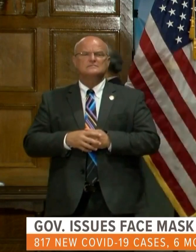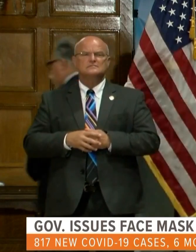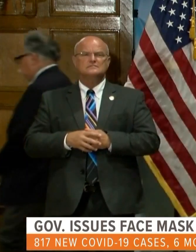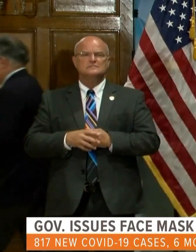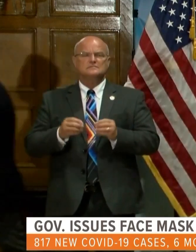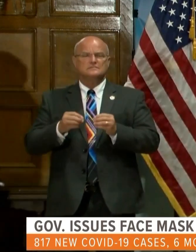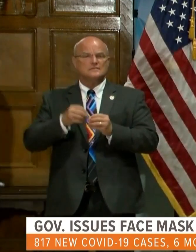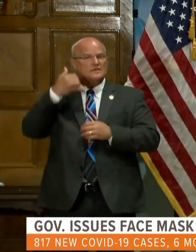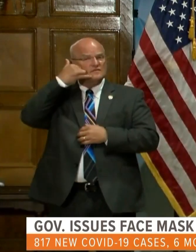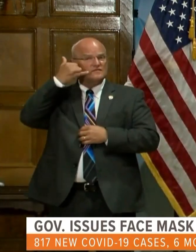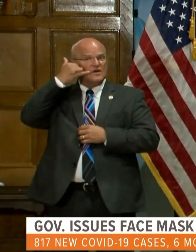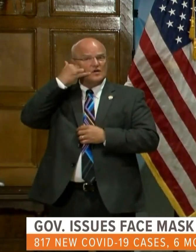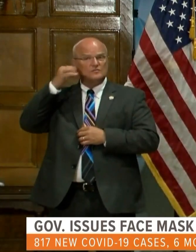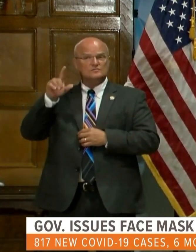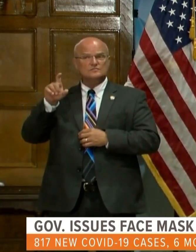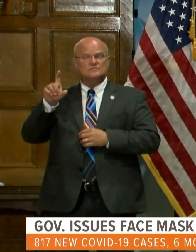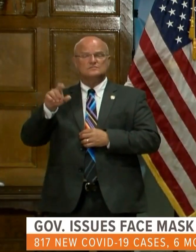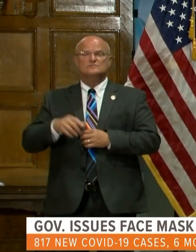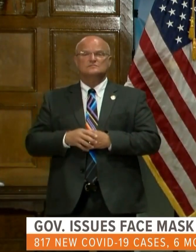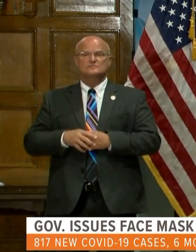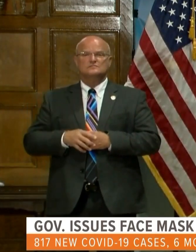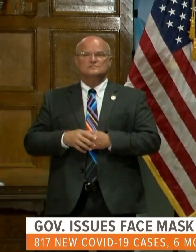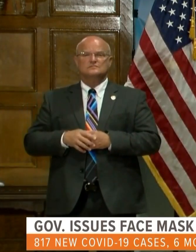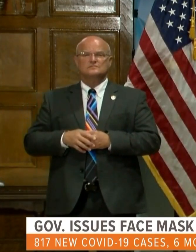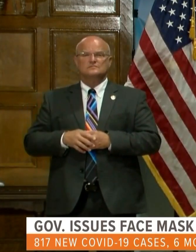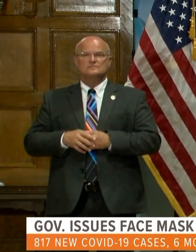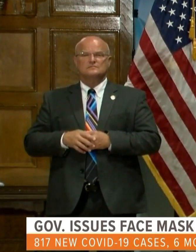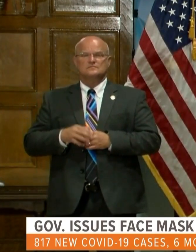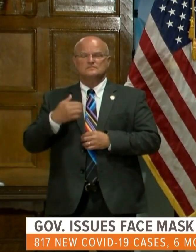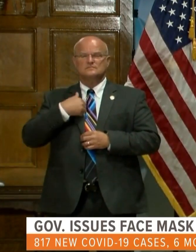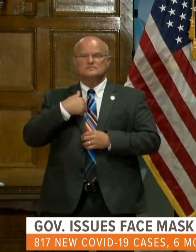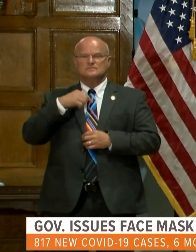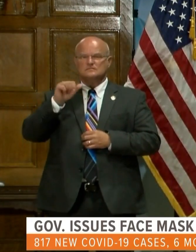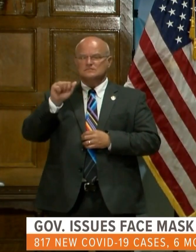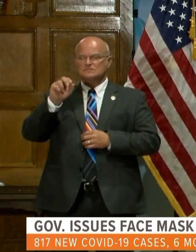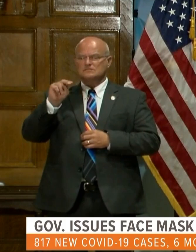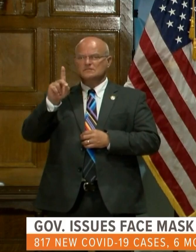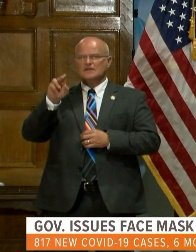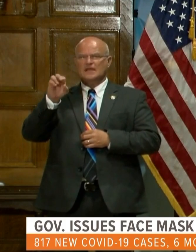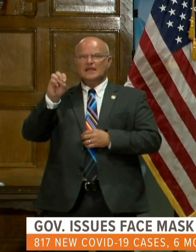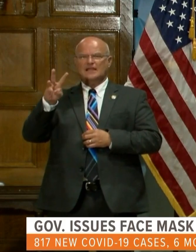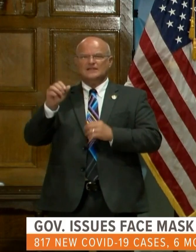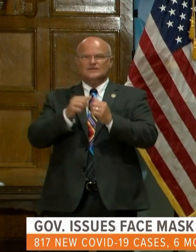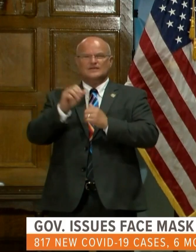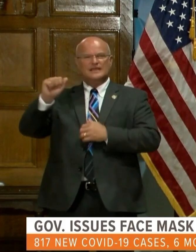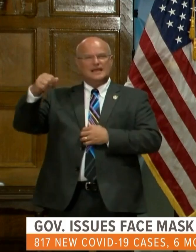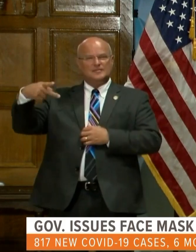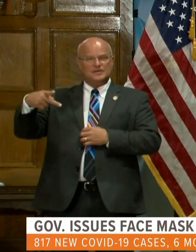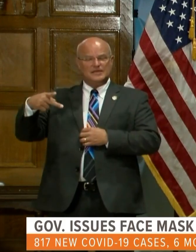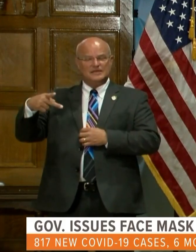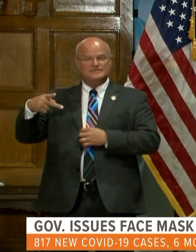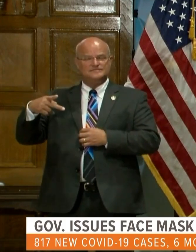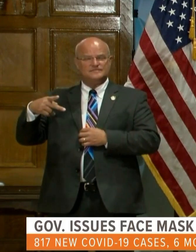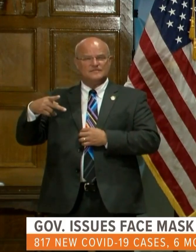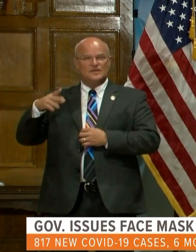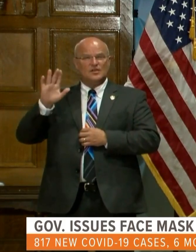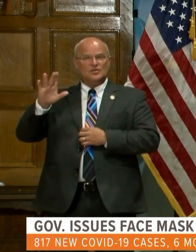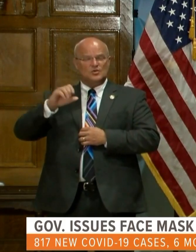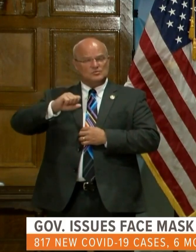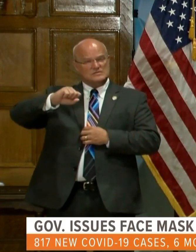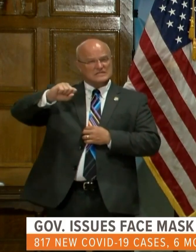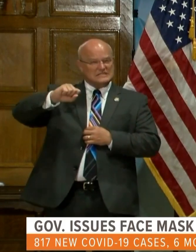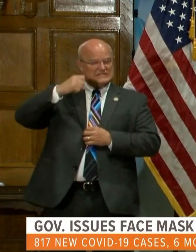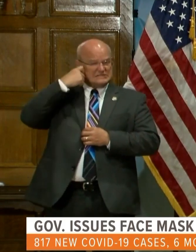Is there anything remotely? Yeah, Governor, this is Andrew with AP. Given your